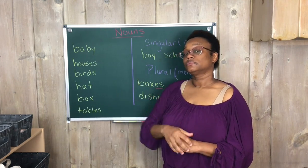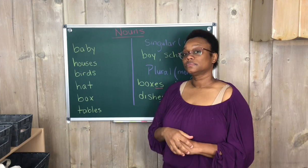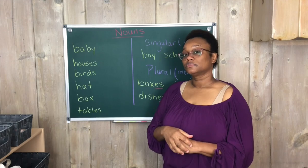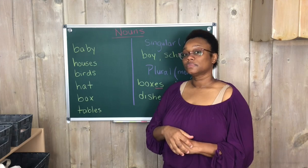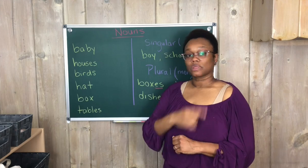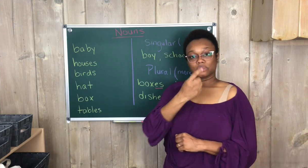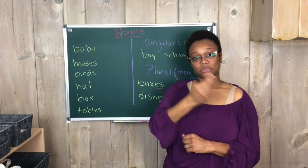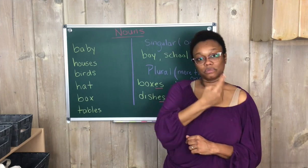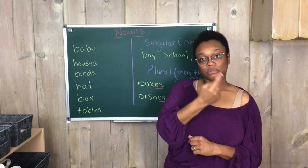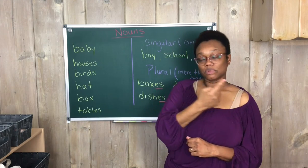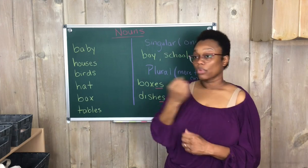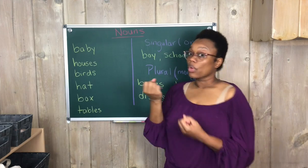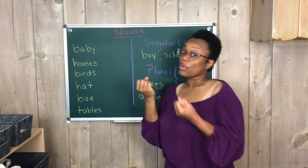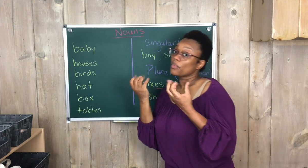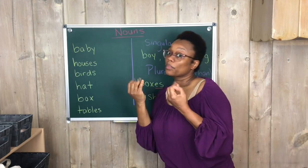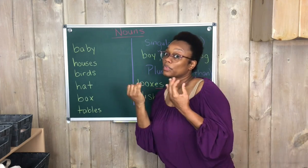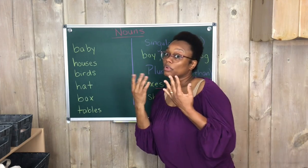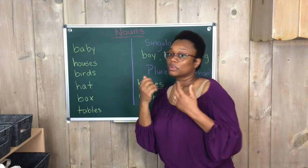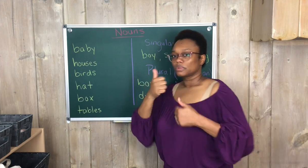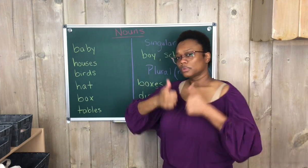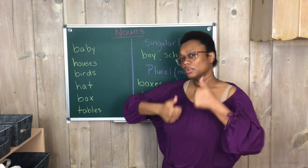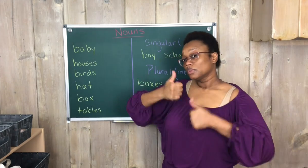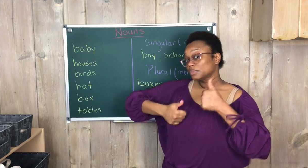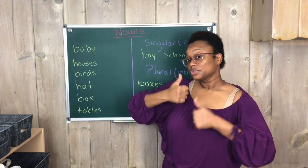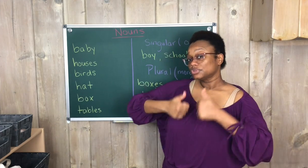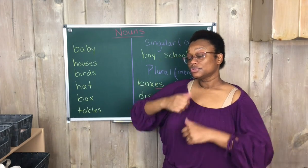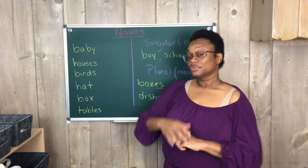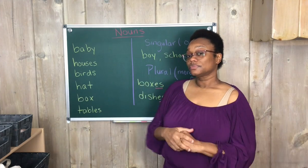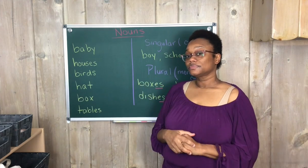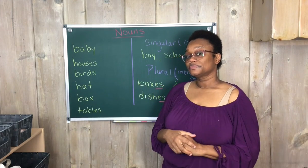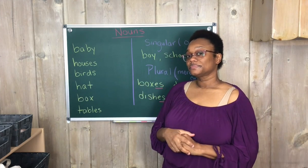B-I-R-D-S. Is that singular or plural?